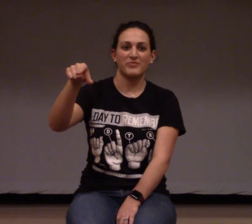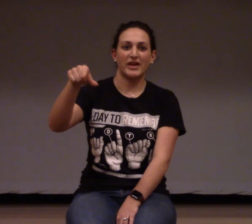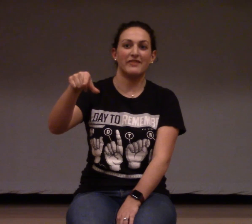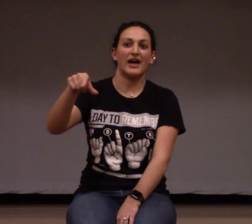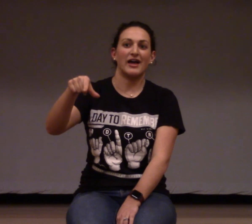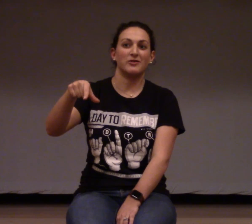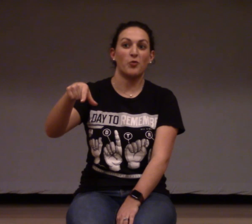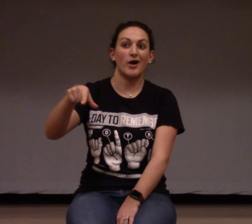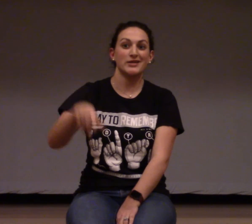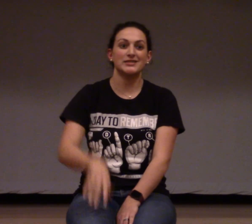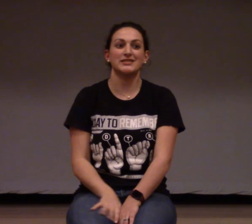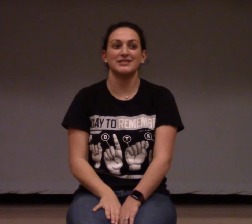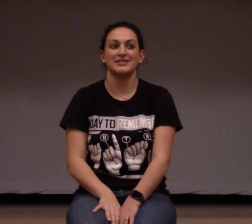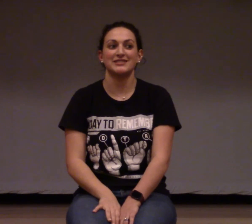And then white.